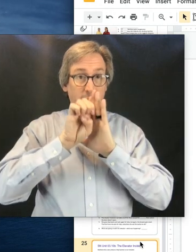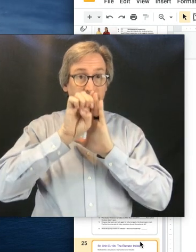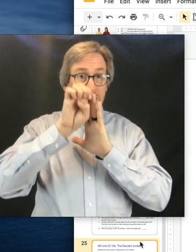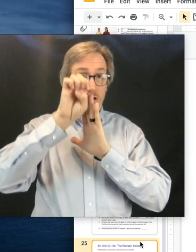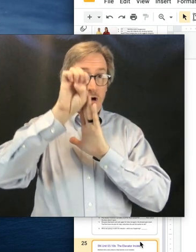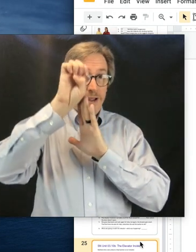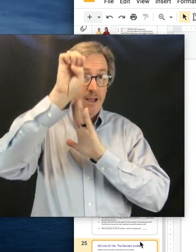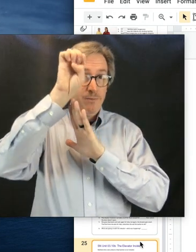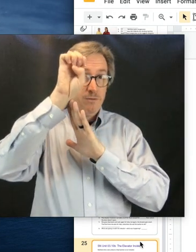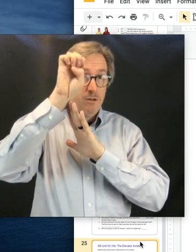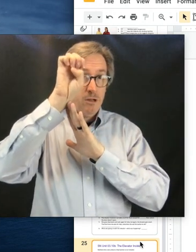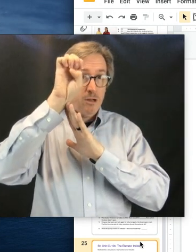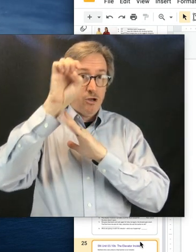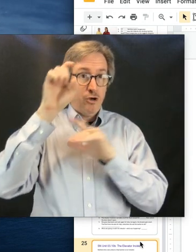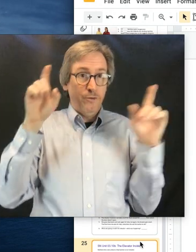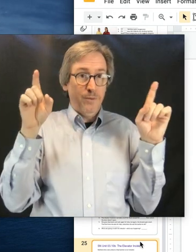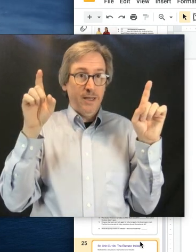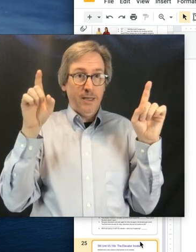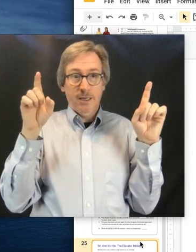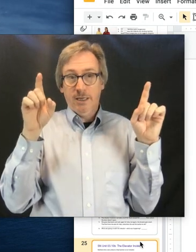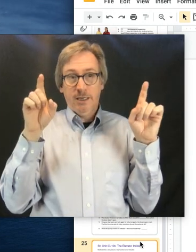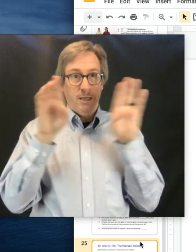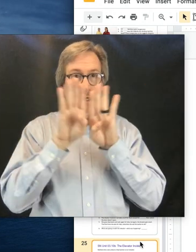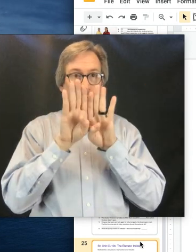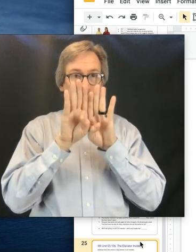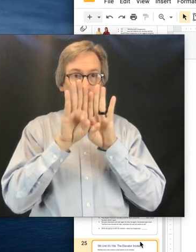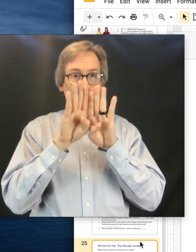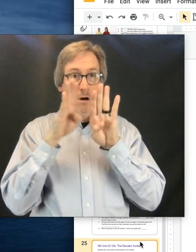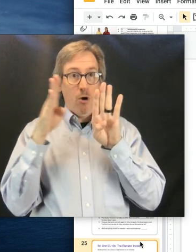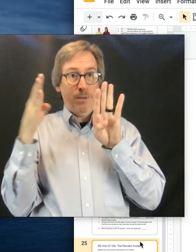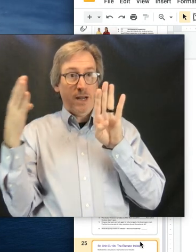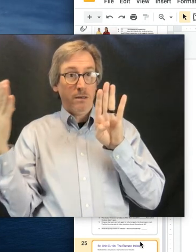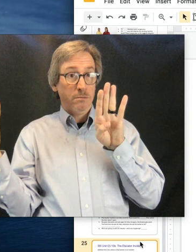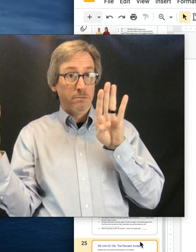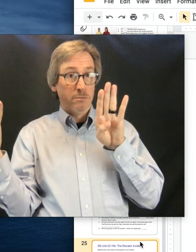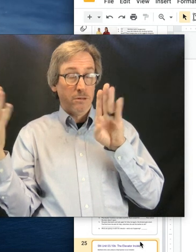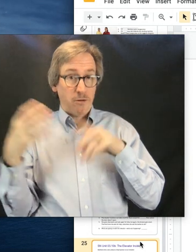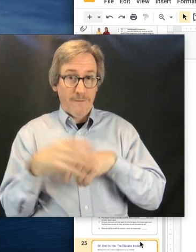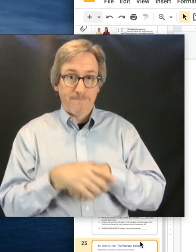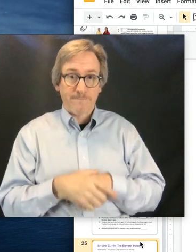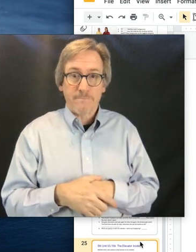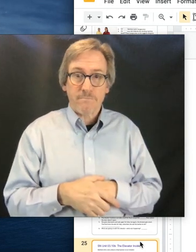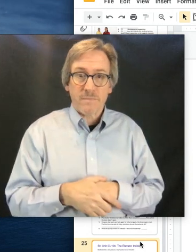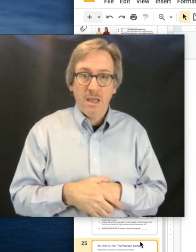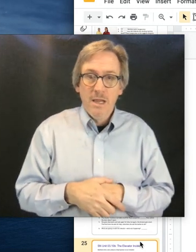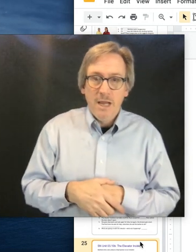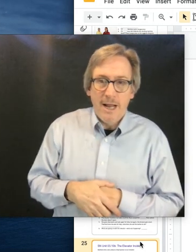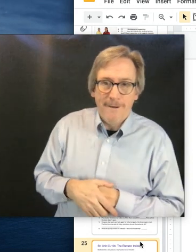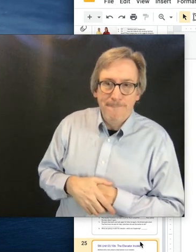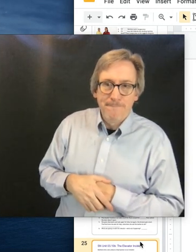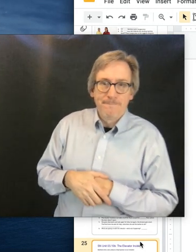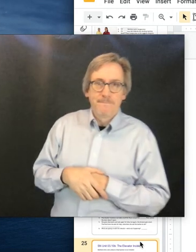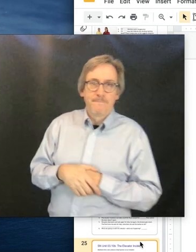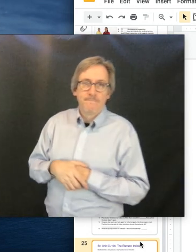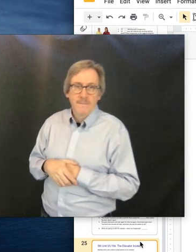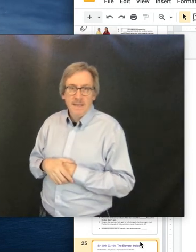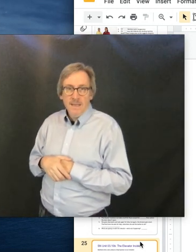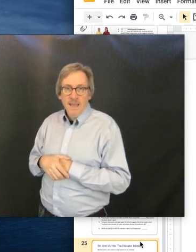be elevator going up, could be a door opening, right?